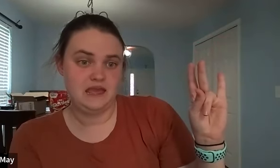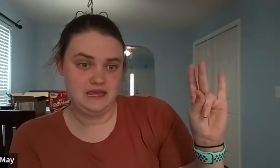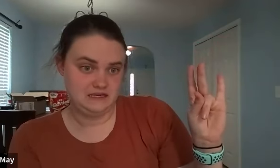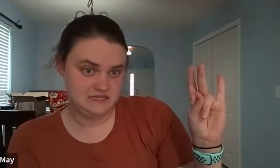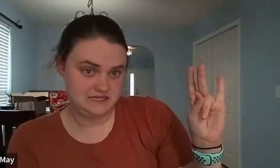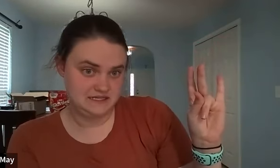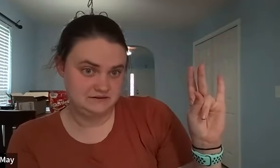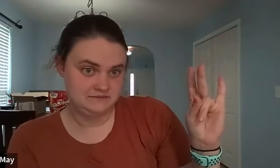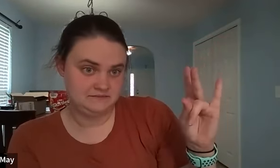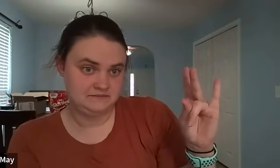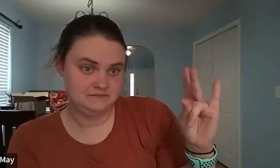18,